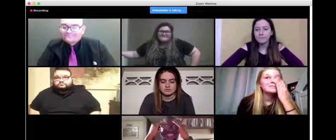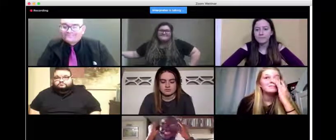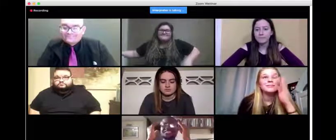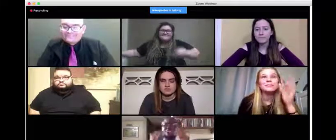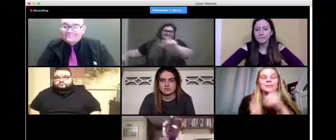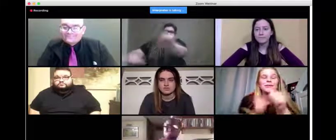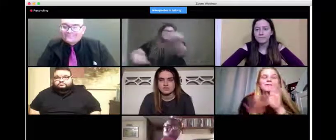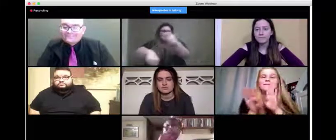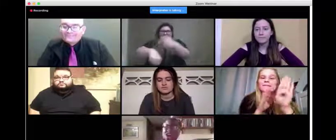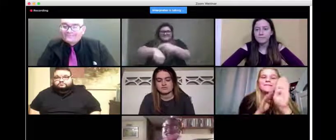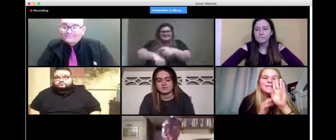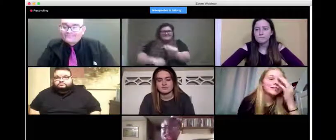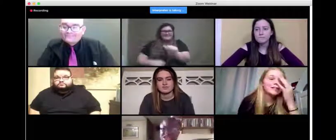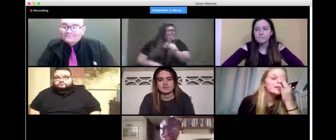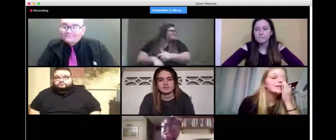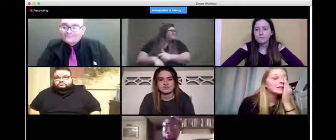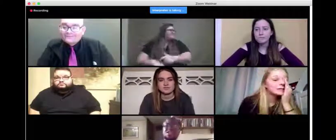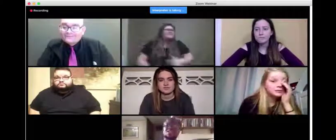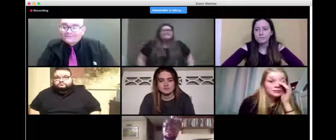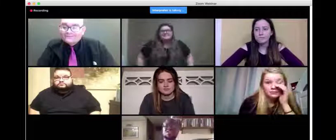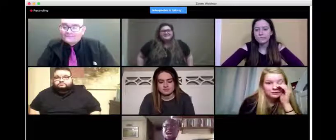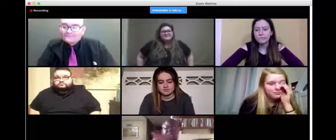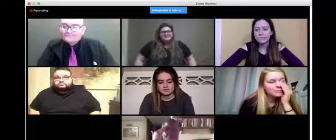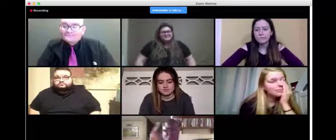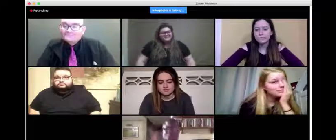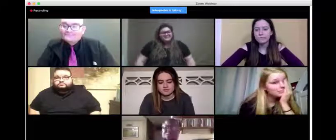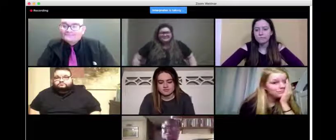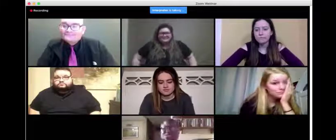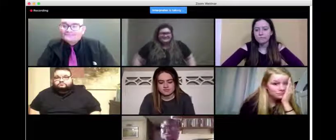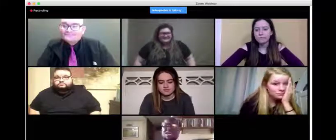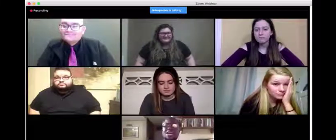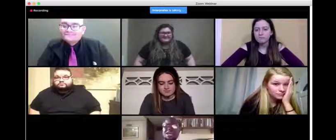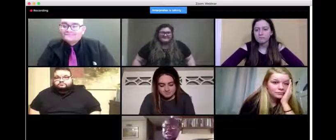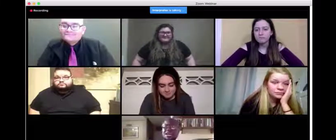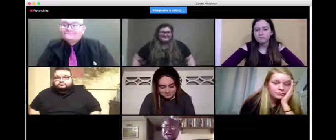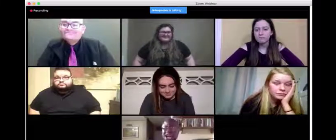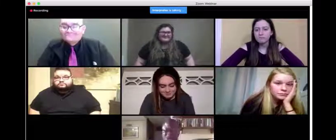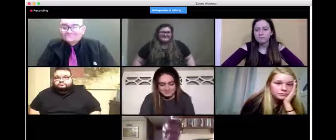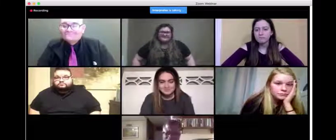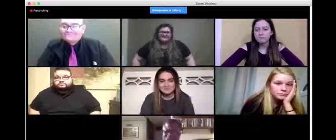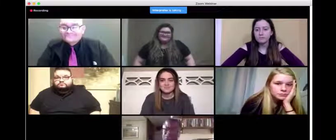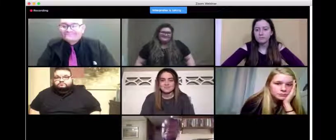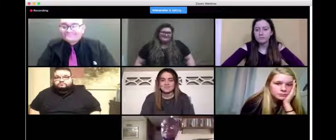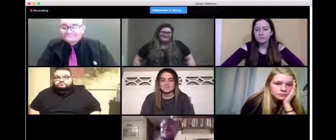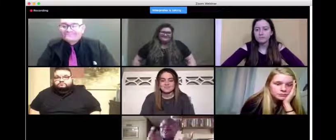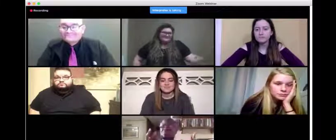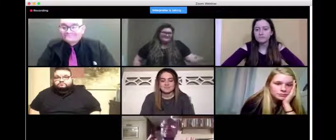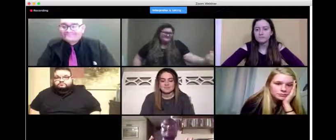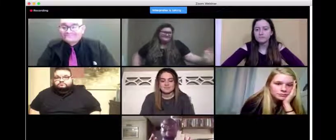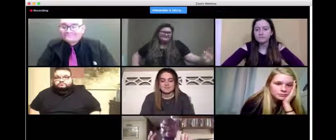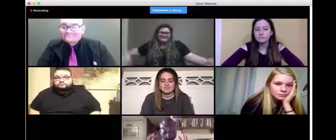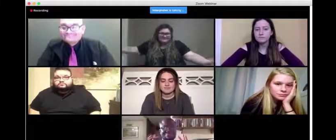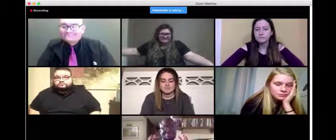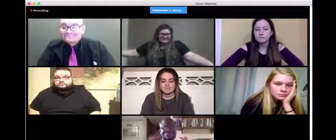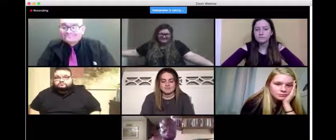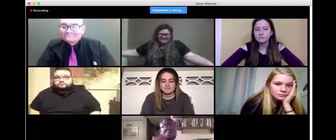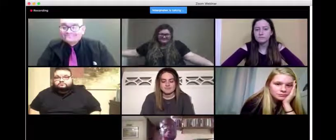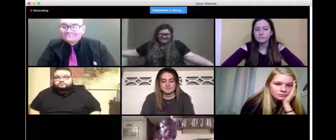music? You can feel the beat, whatever. It's so frustrating. It's very annoying. And some people